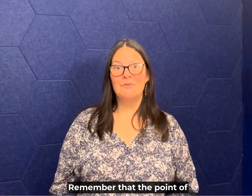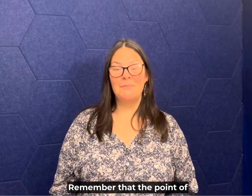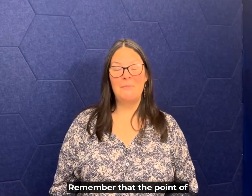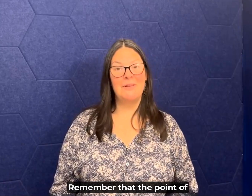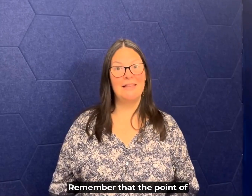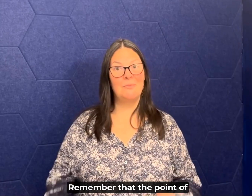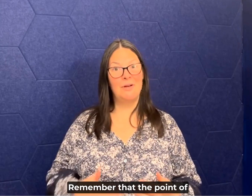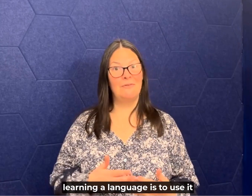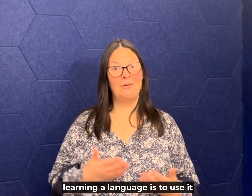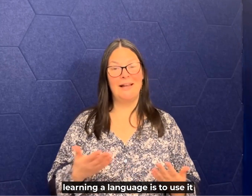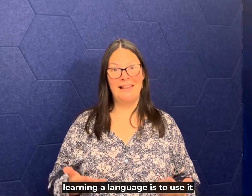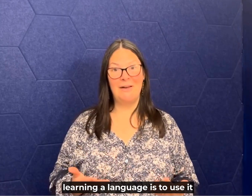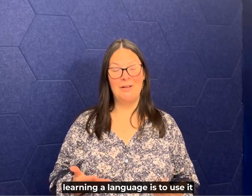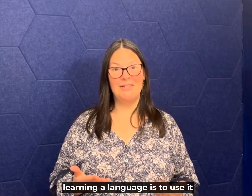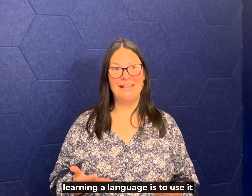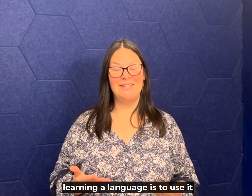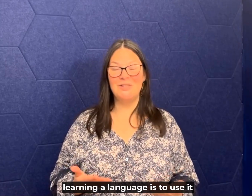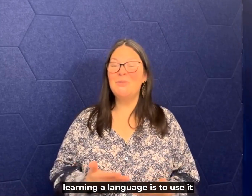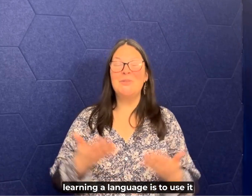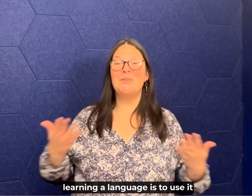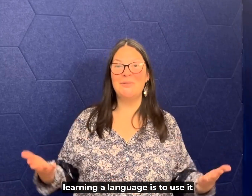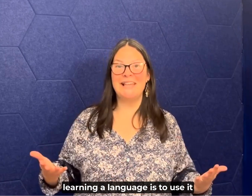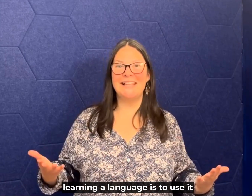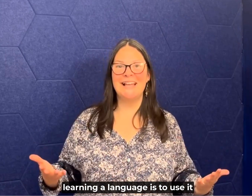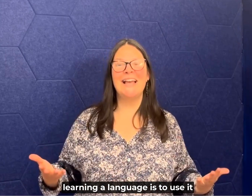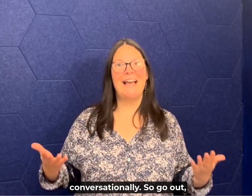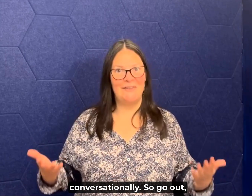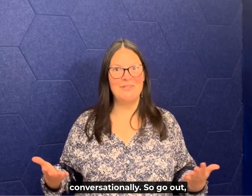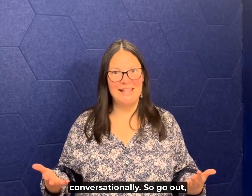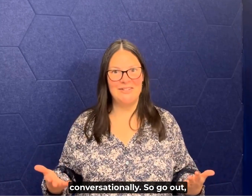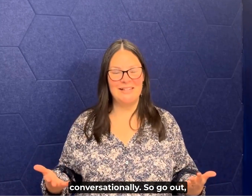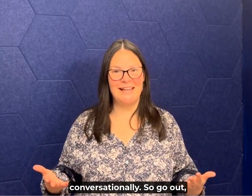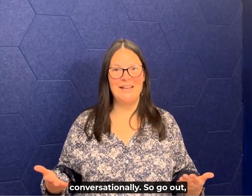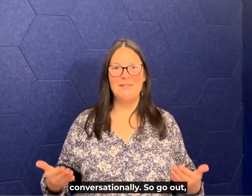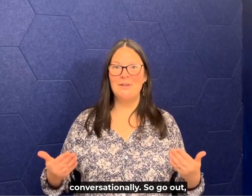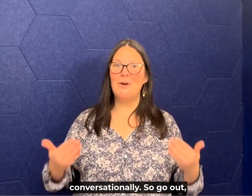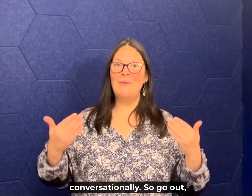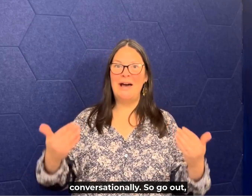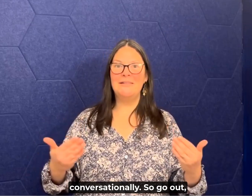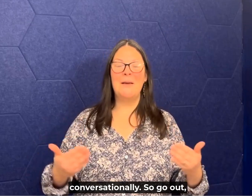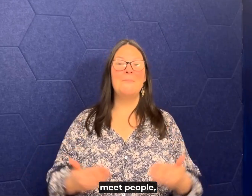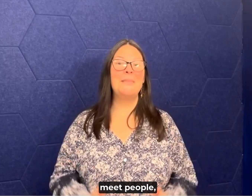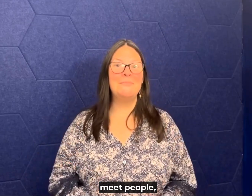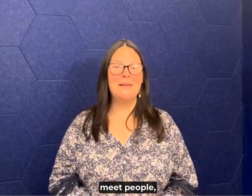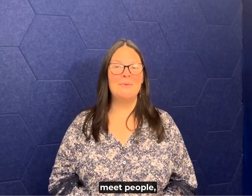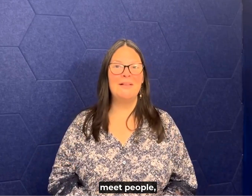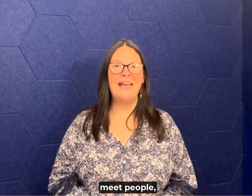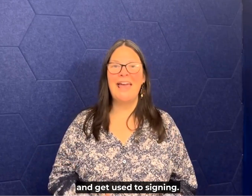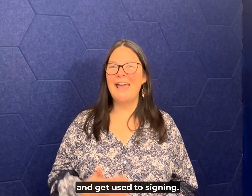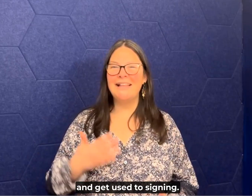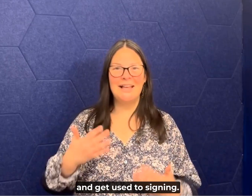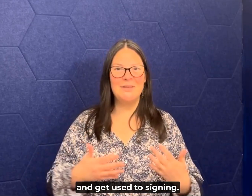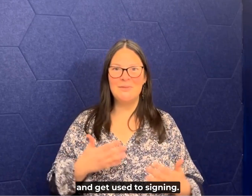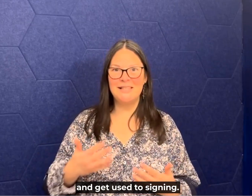Remember that the point of learning a language is to use it conversationally. So go out, meet people, and get used to